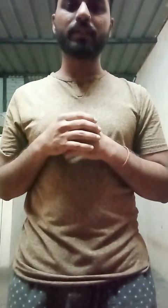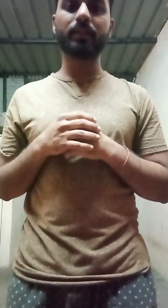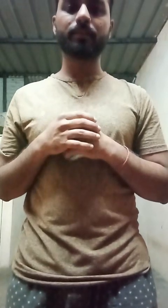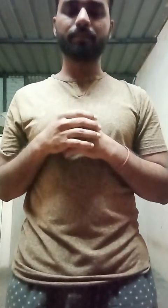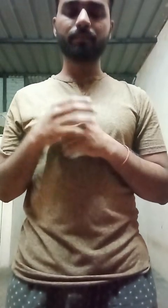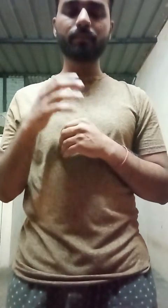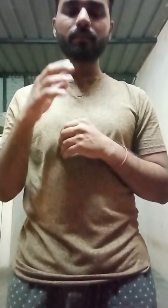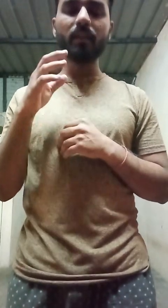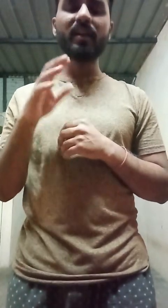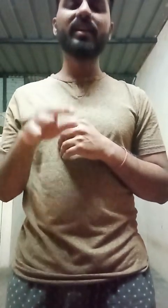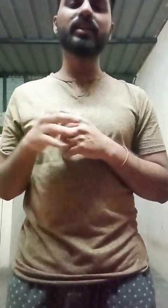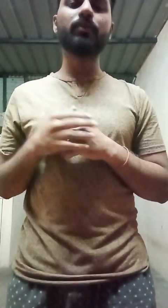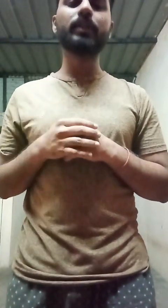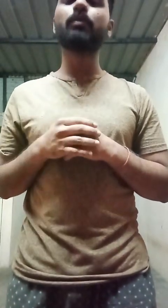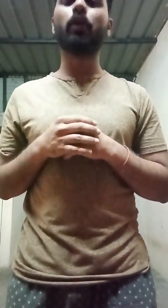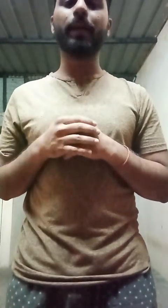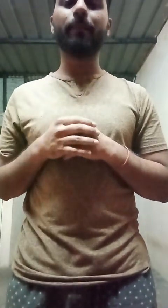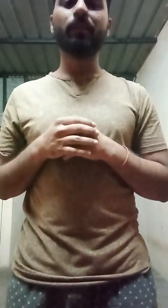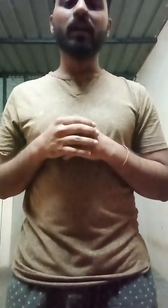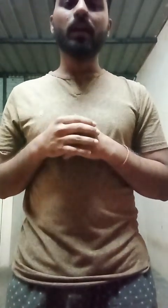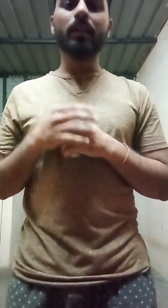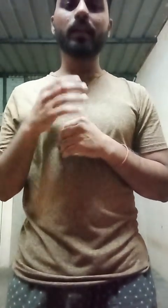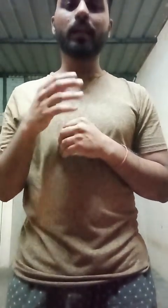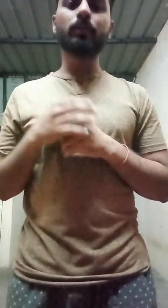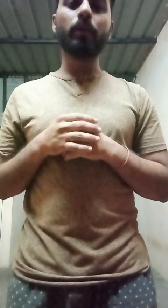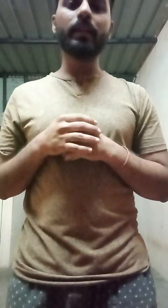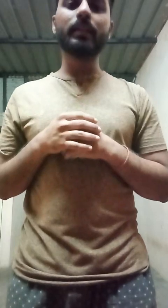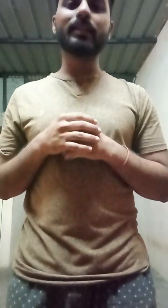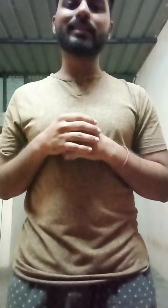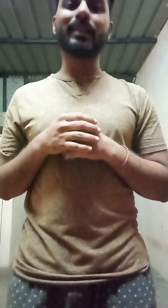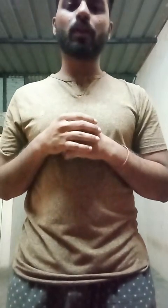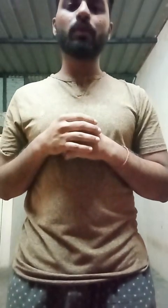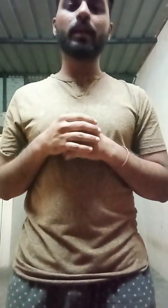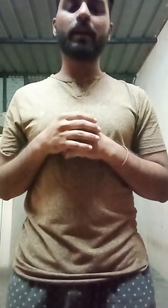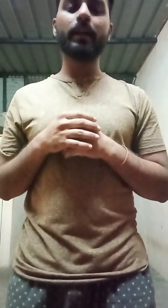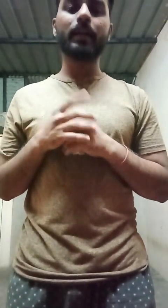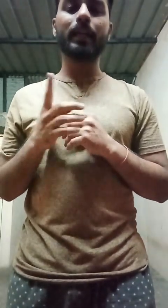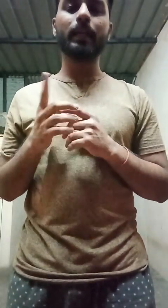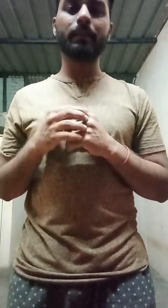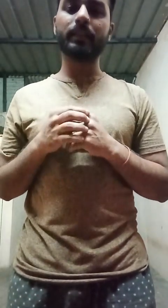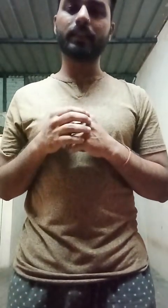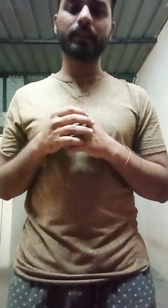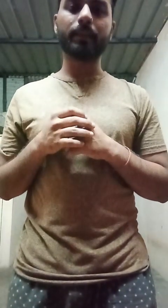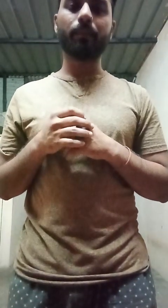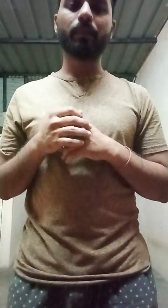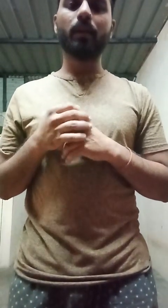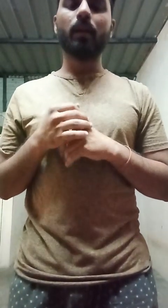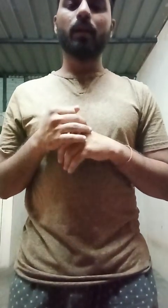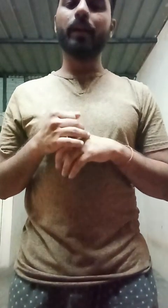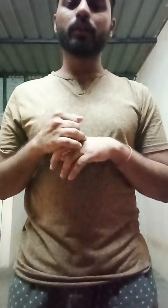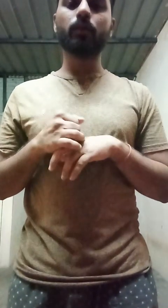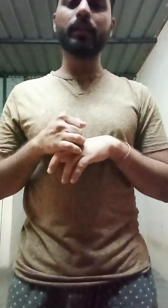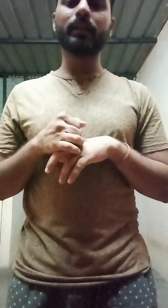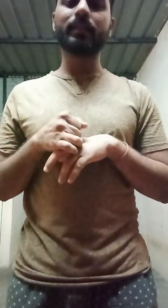interfaces. Next one is body. The class body is surrounded by curly braces. Next one is